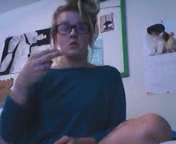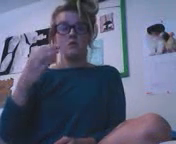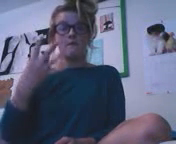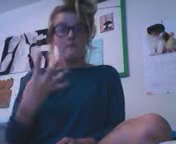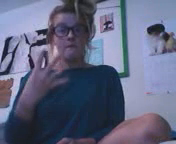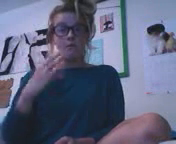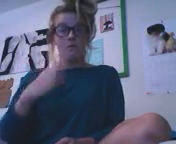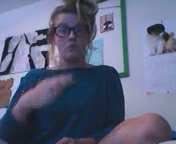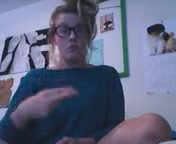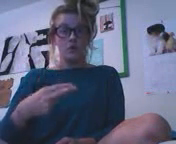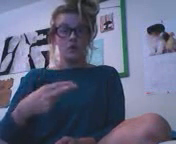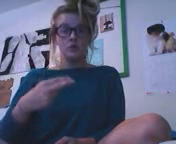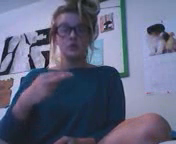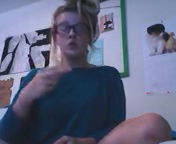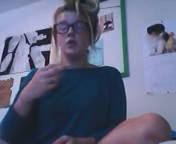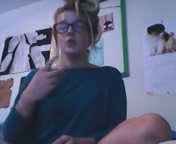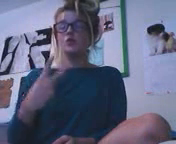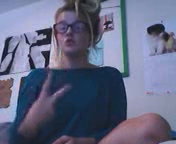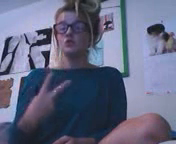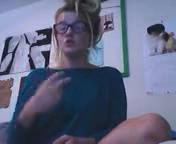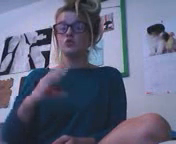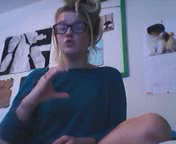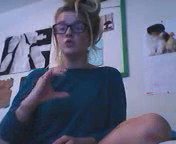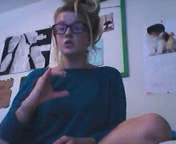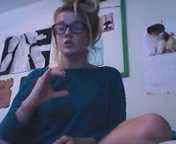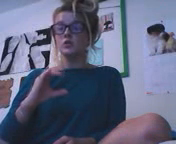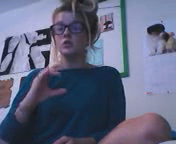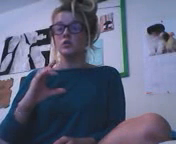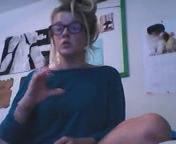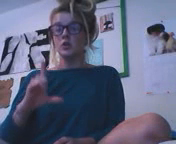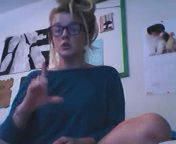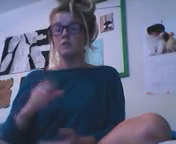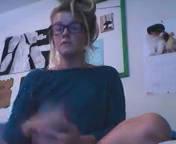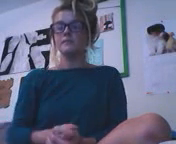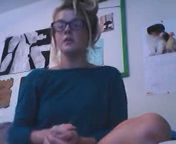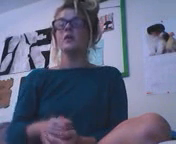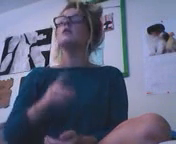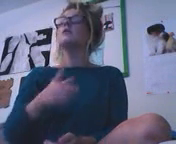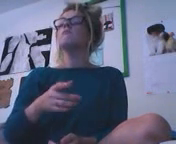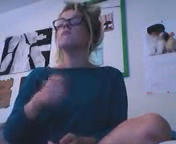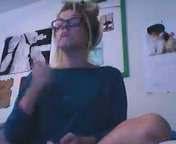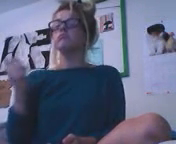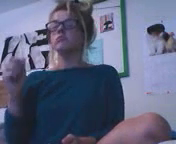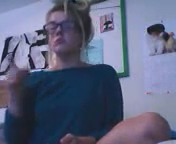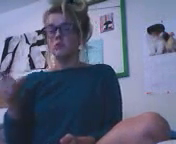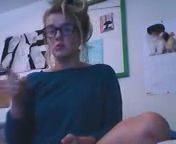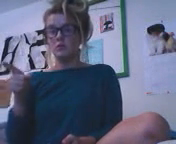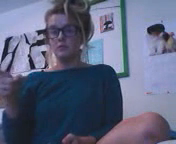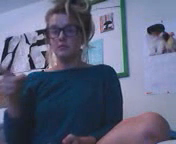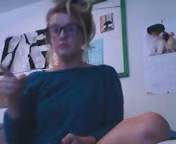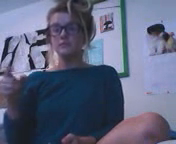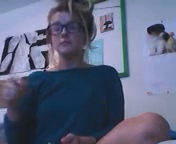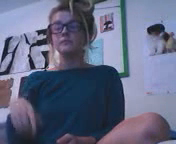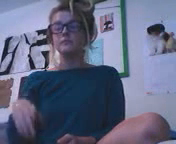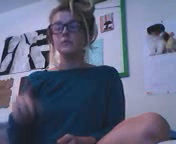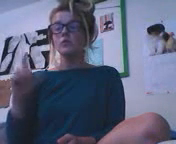On the product side of our chemical equation, we have 1 carbon atom, 1 hydrogen atom, and 5 chlorine atoms.